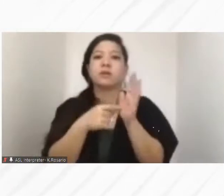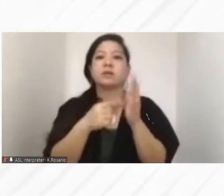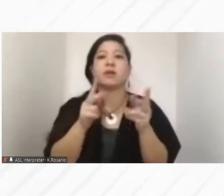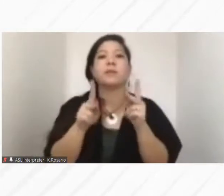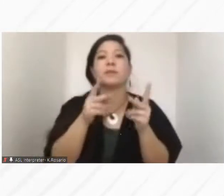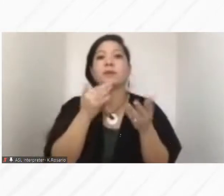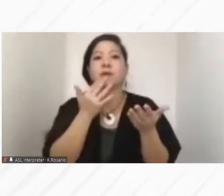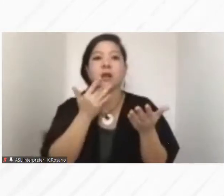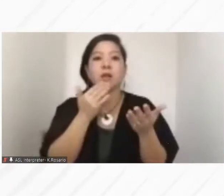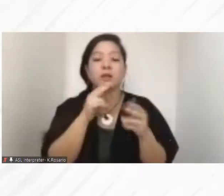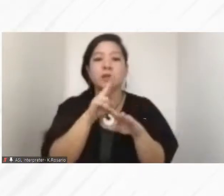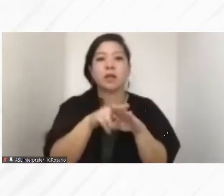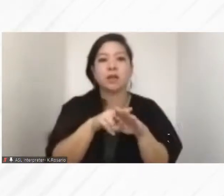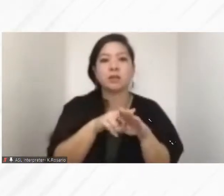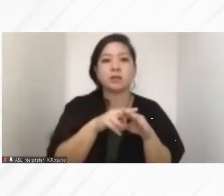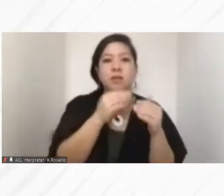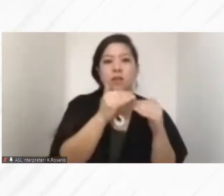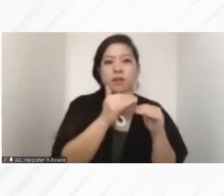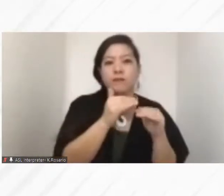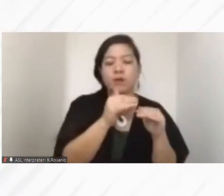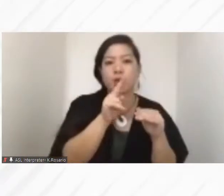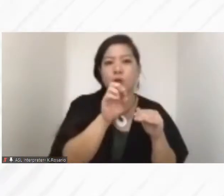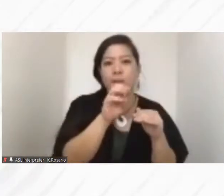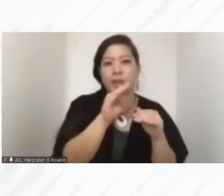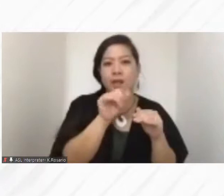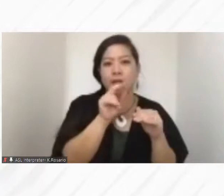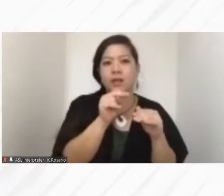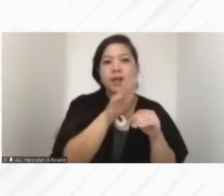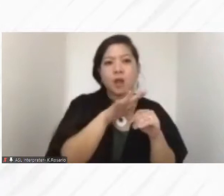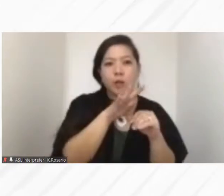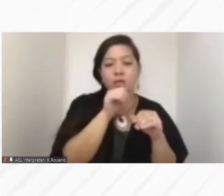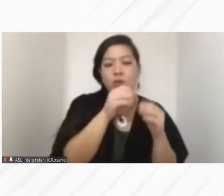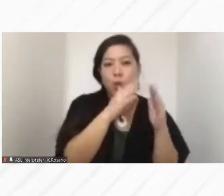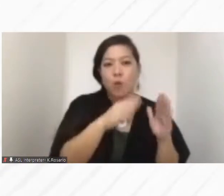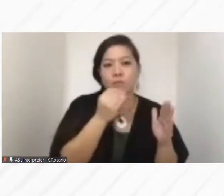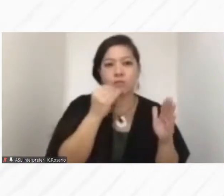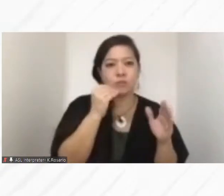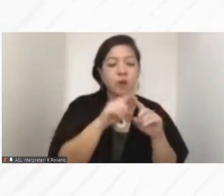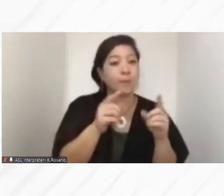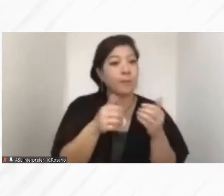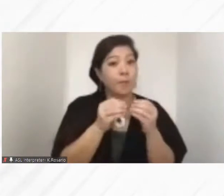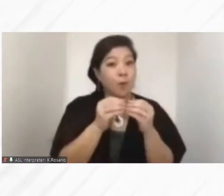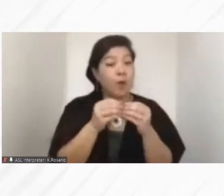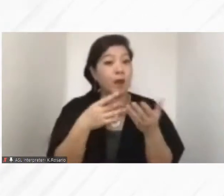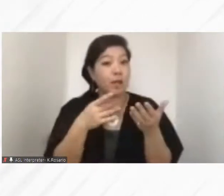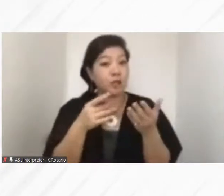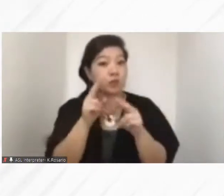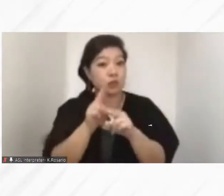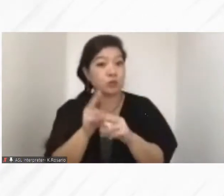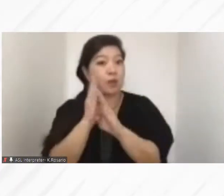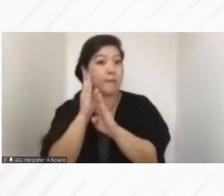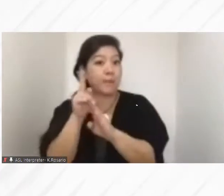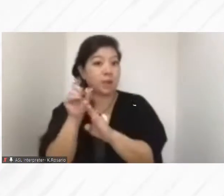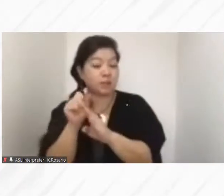color are more likely to live in densely packed urban areas and in multi-generational homes. They're more likely to use public transportation.